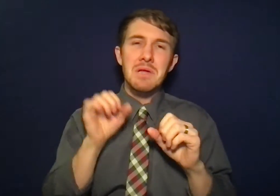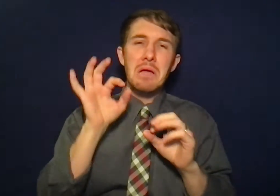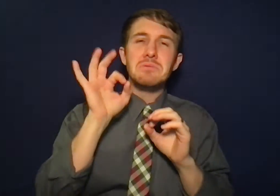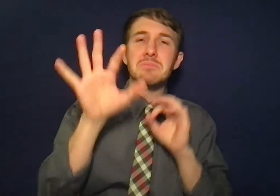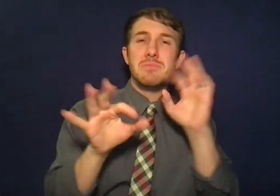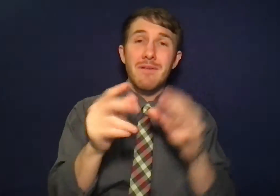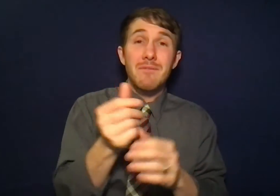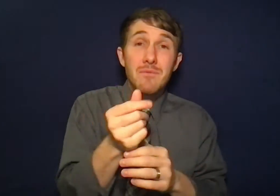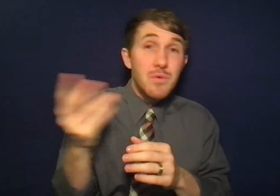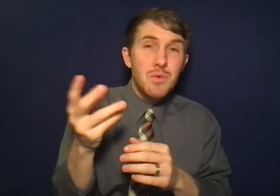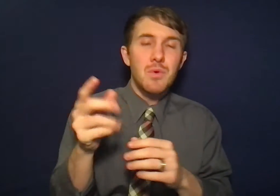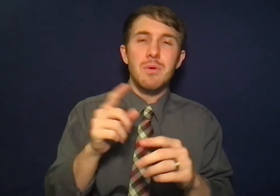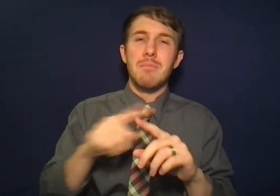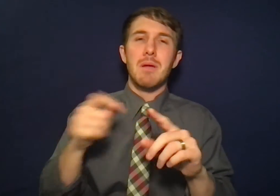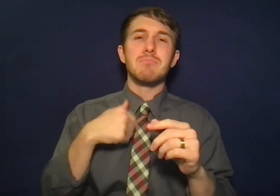yours.